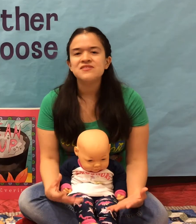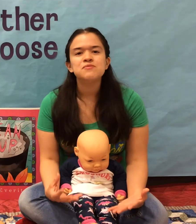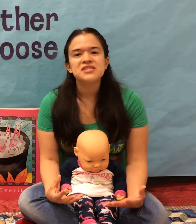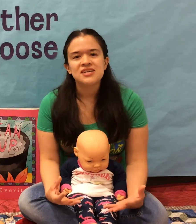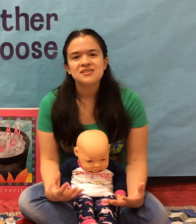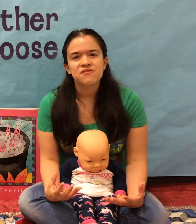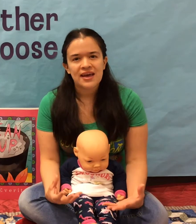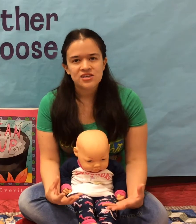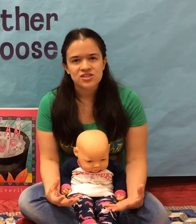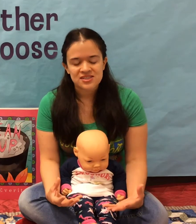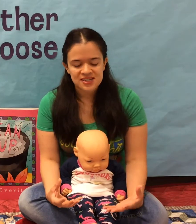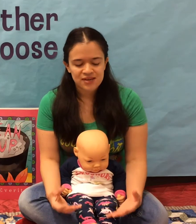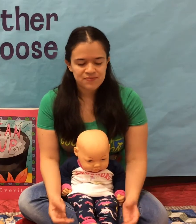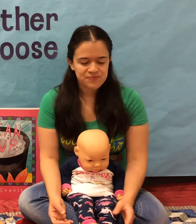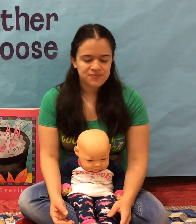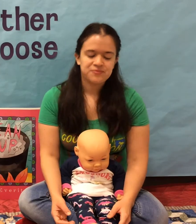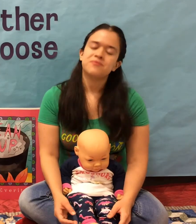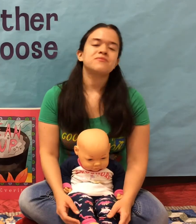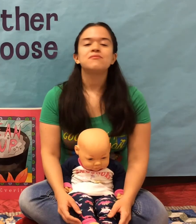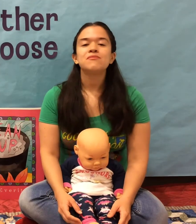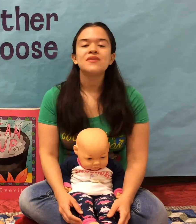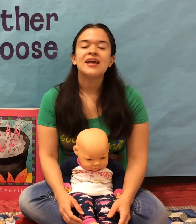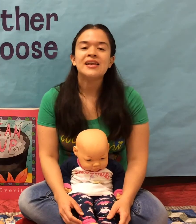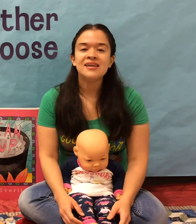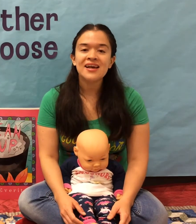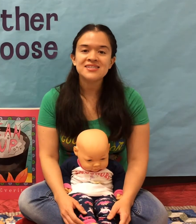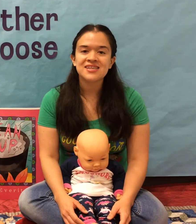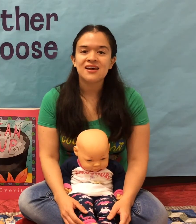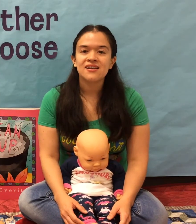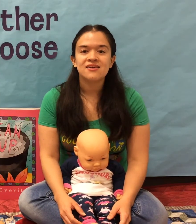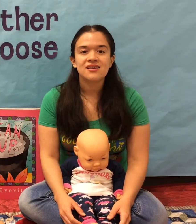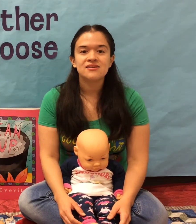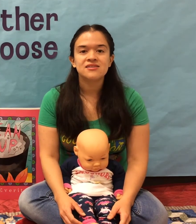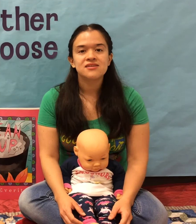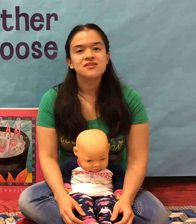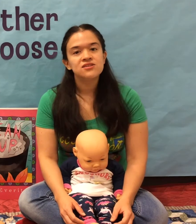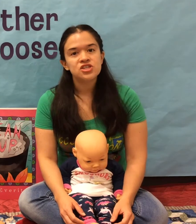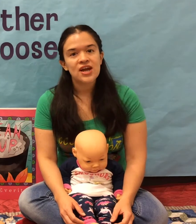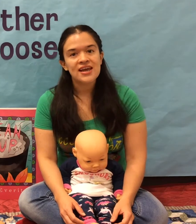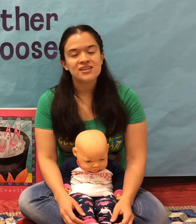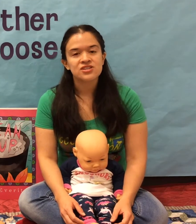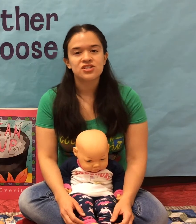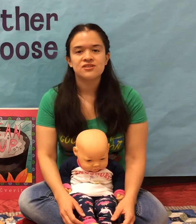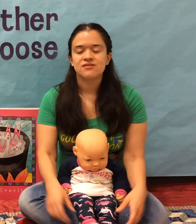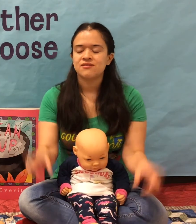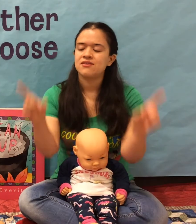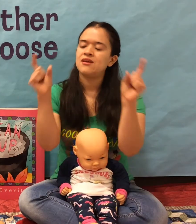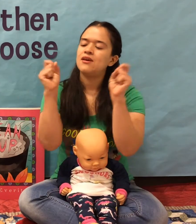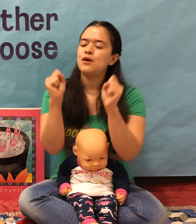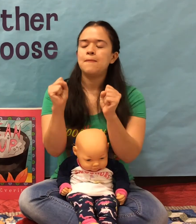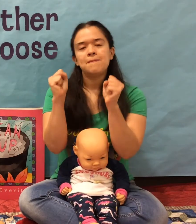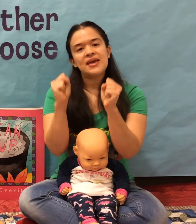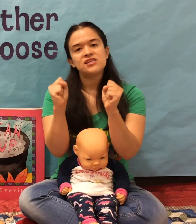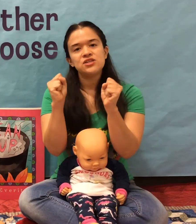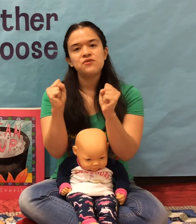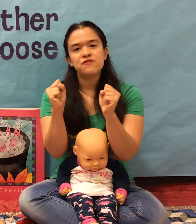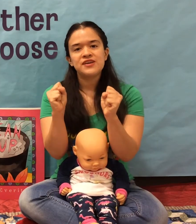them a sense of agency. Next sign is change. Make two